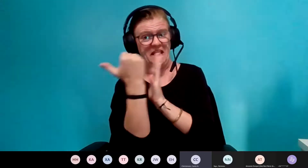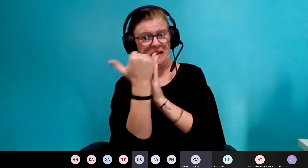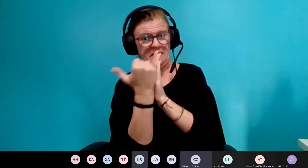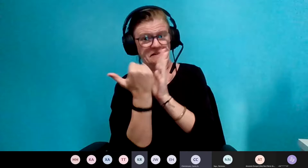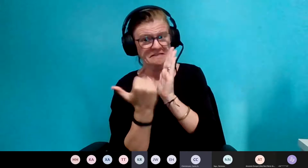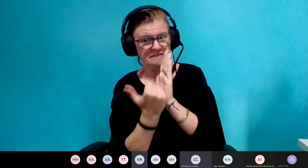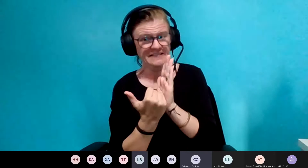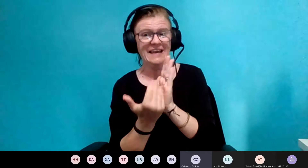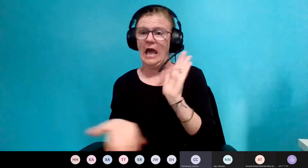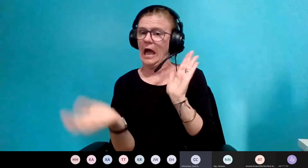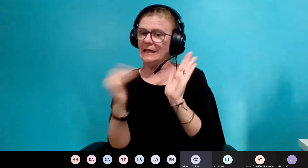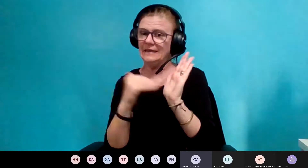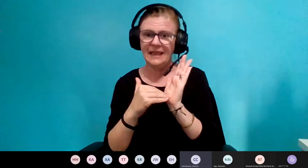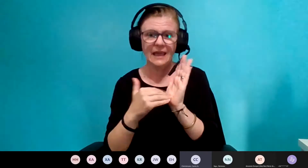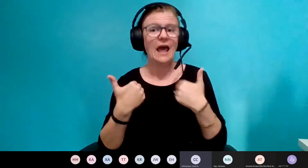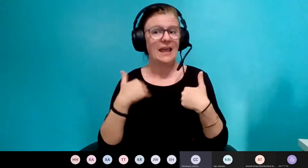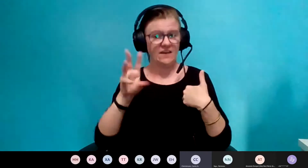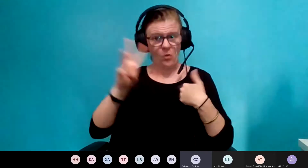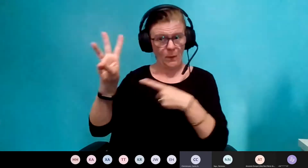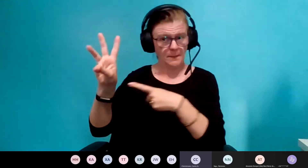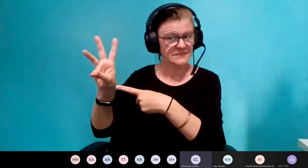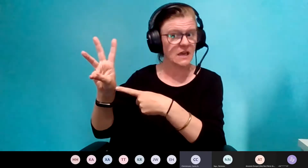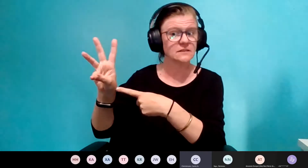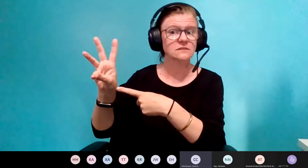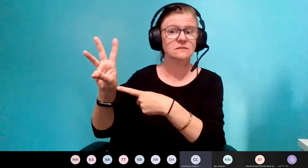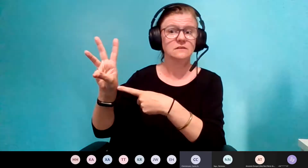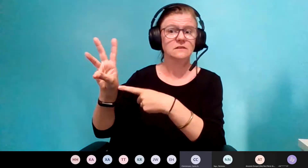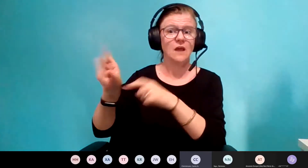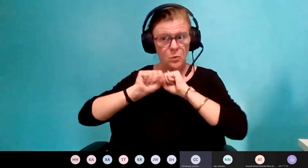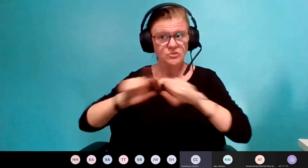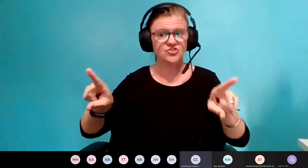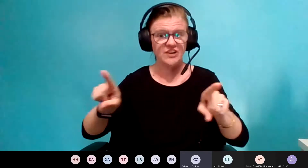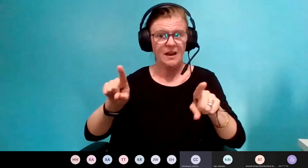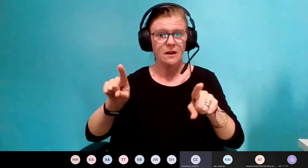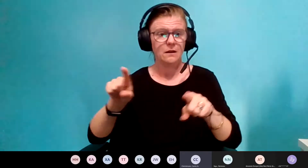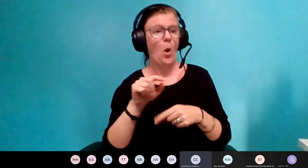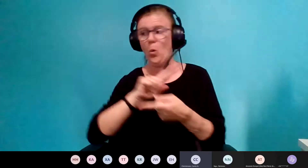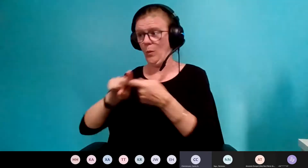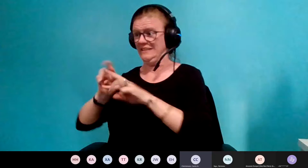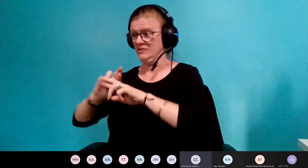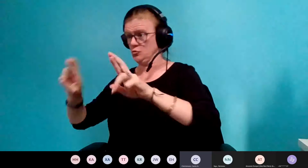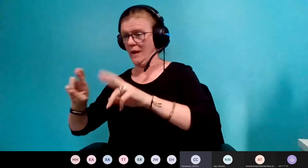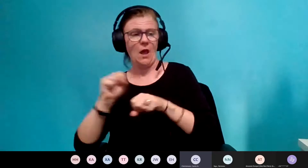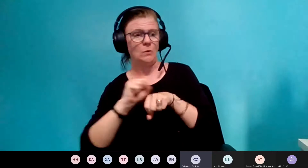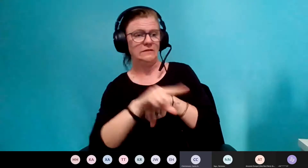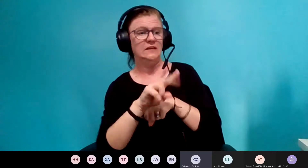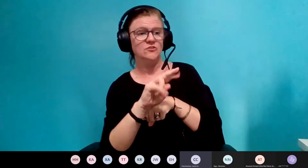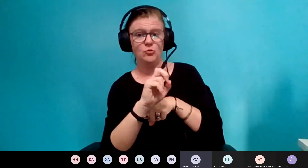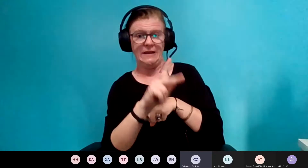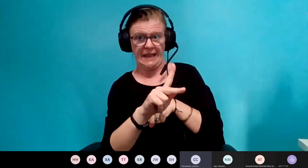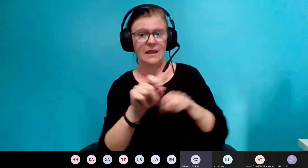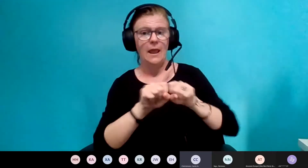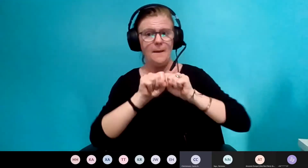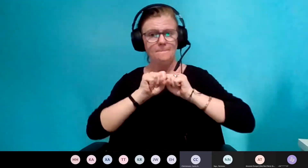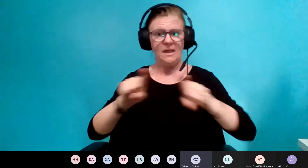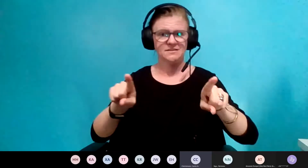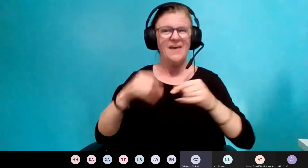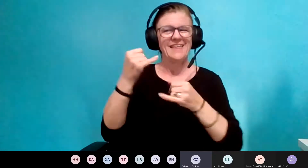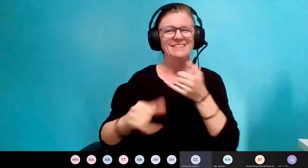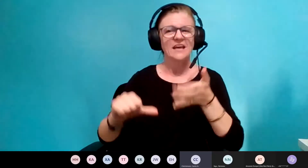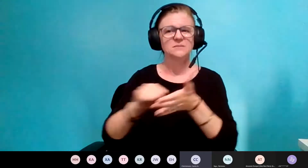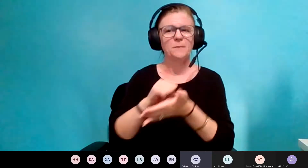And again, I do have a website that I'm going to share with Nick when it goes live, and maybe can pass it on to. It's on the last page of the